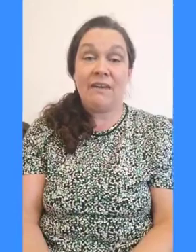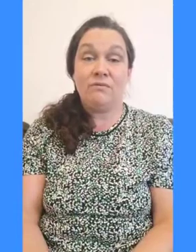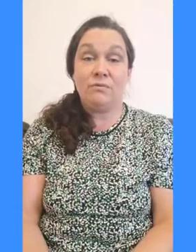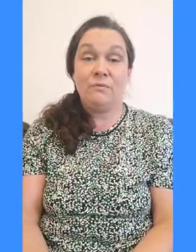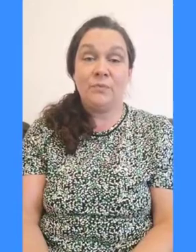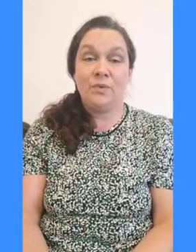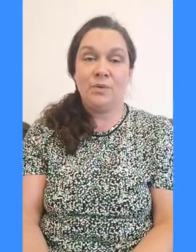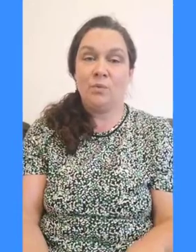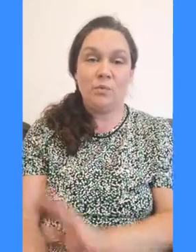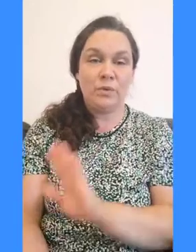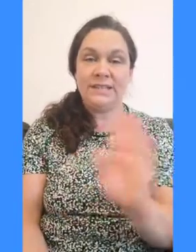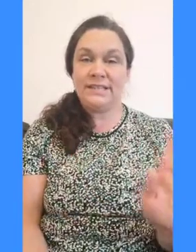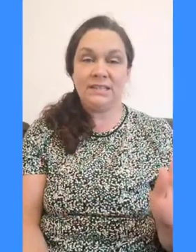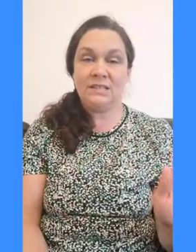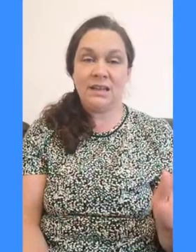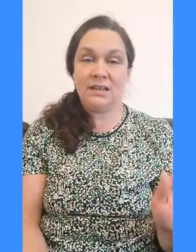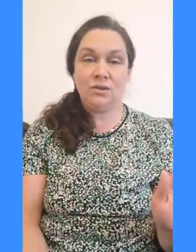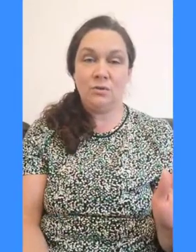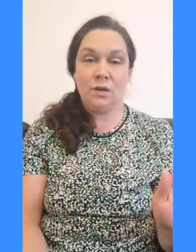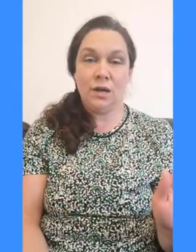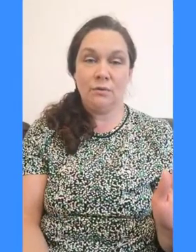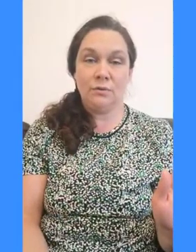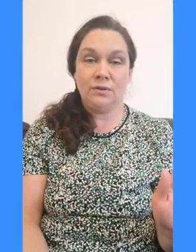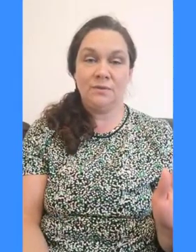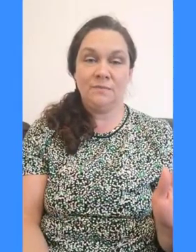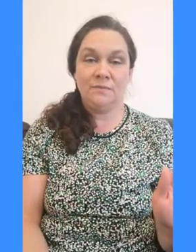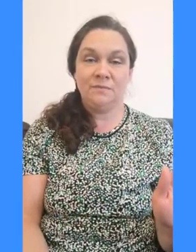careful we didn't get too close.